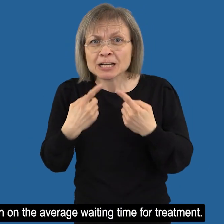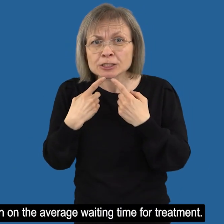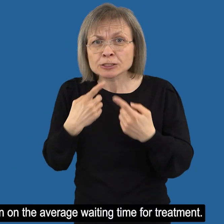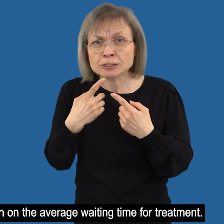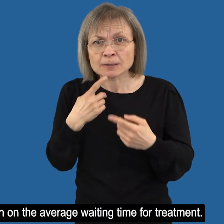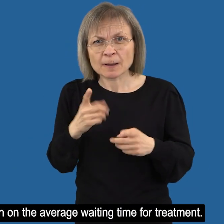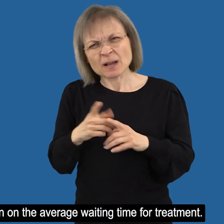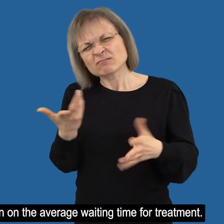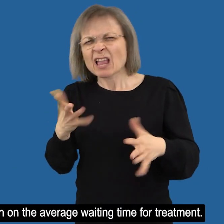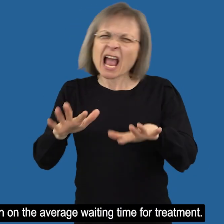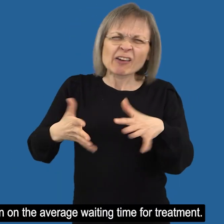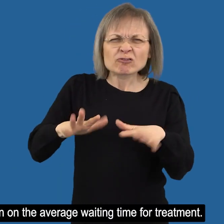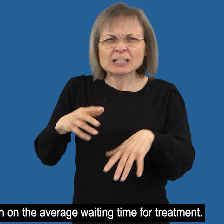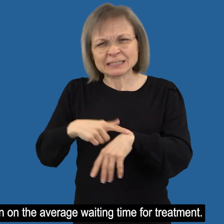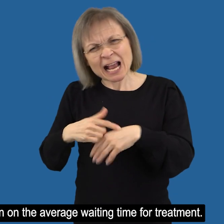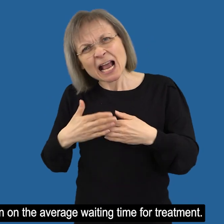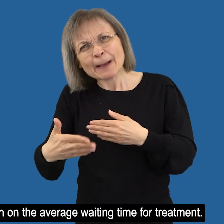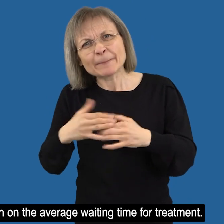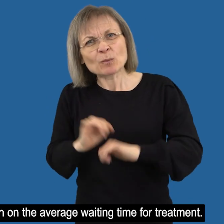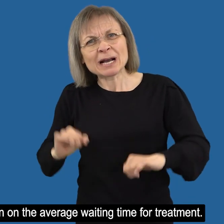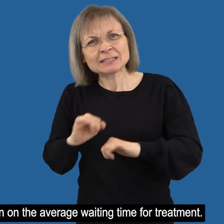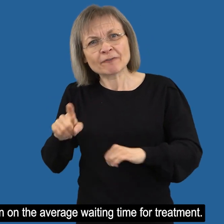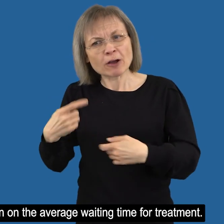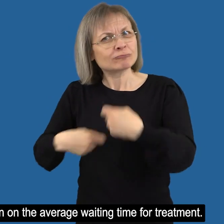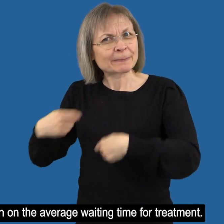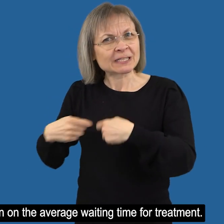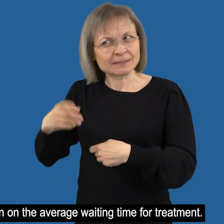find information on the average waiting time for treatment.